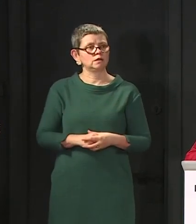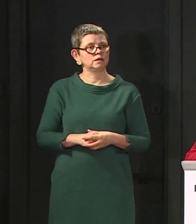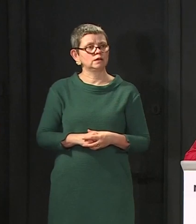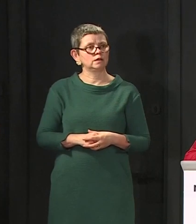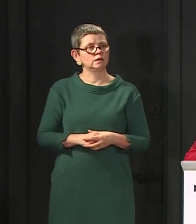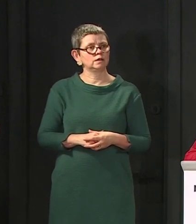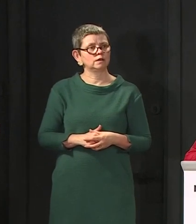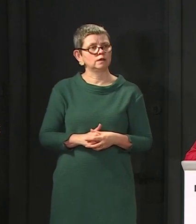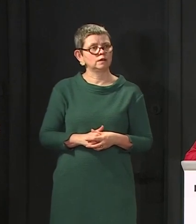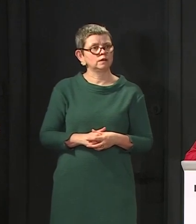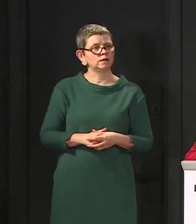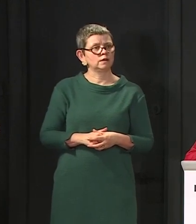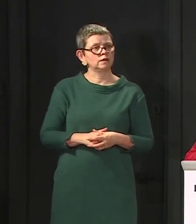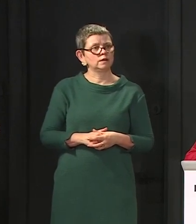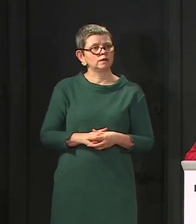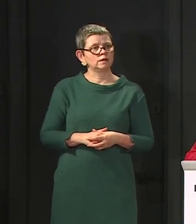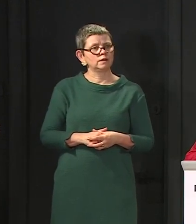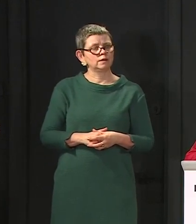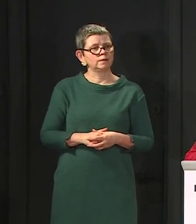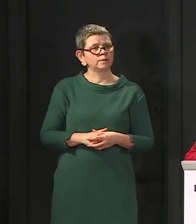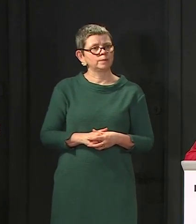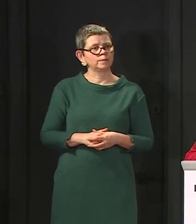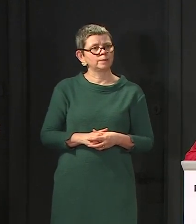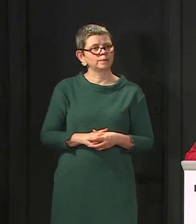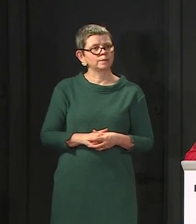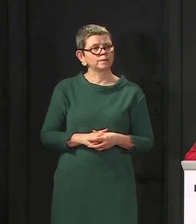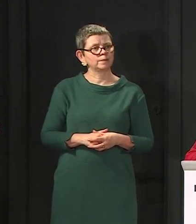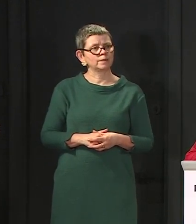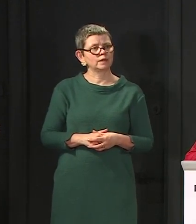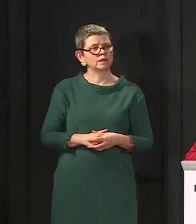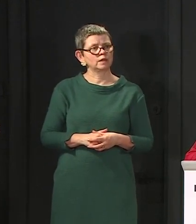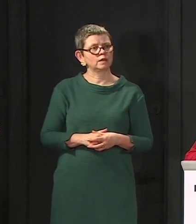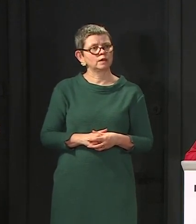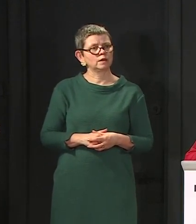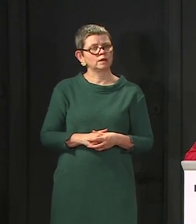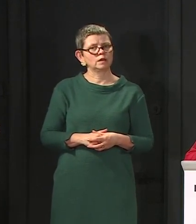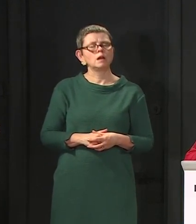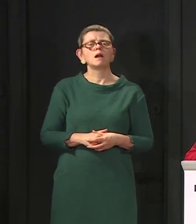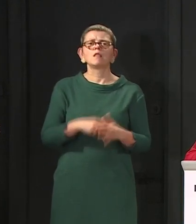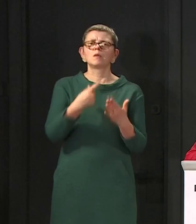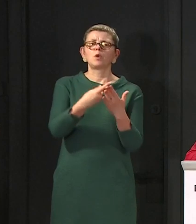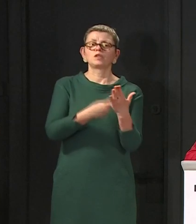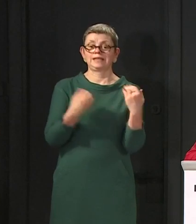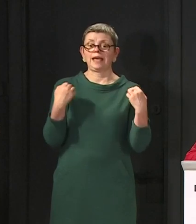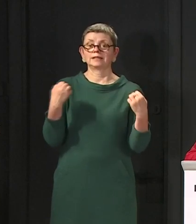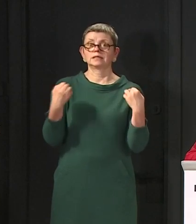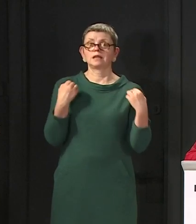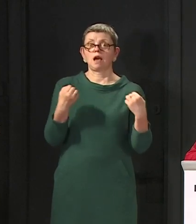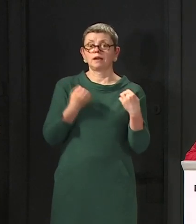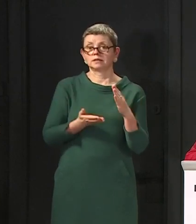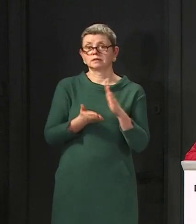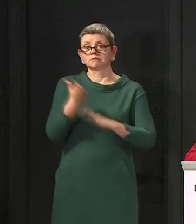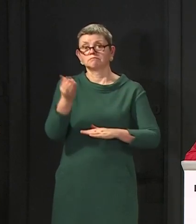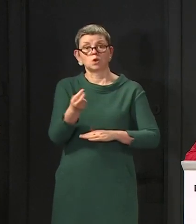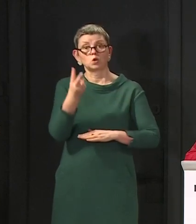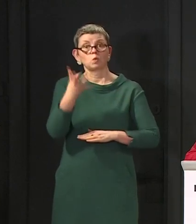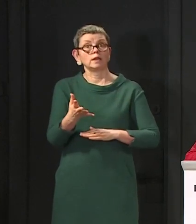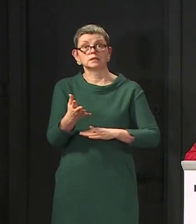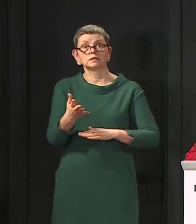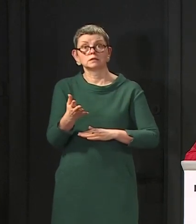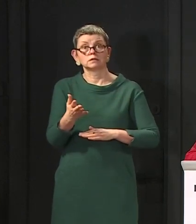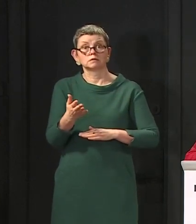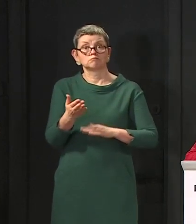Hi, First Minister. I wanted to ask you about that policy of allowing people out more than once a day and what kind of impact you would expect